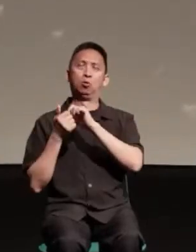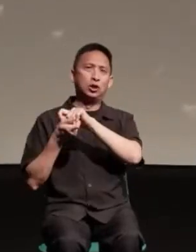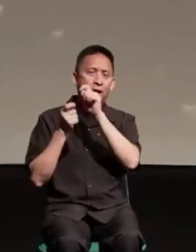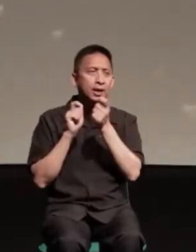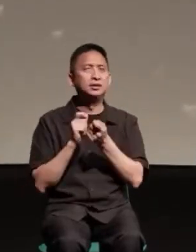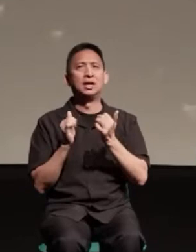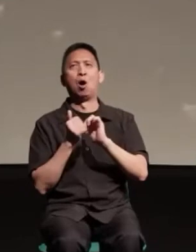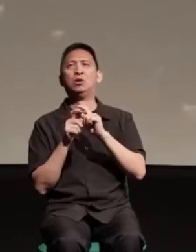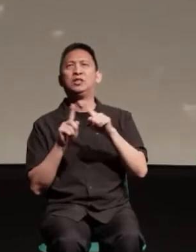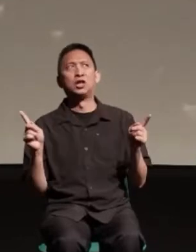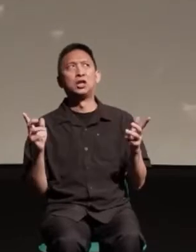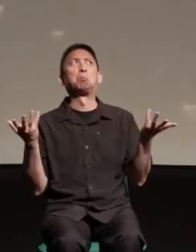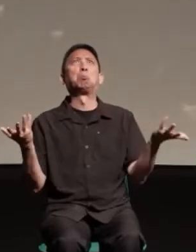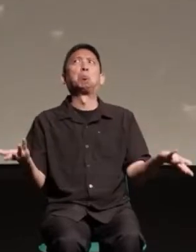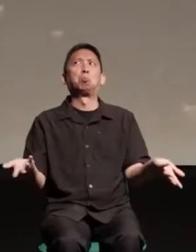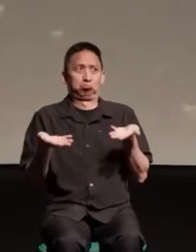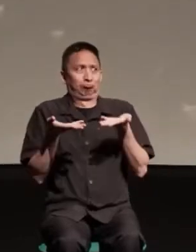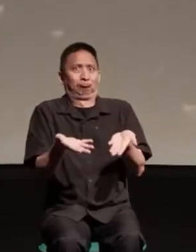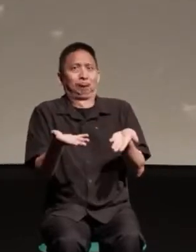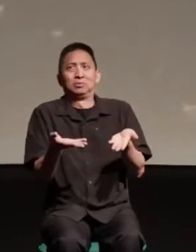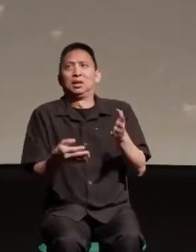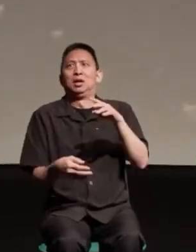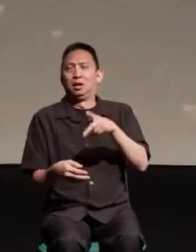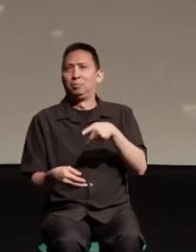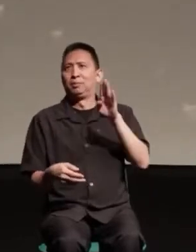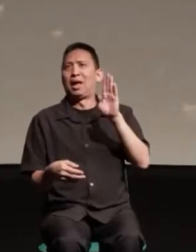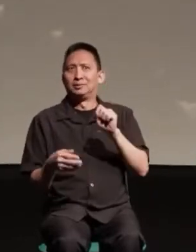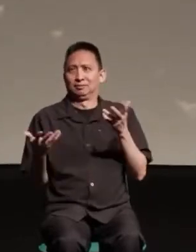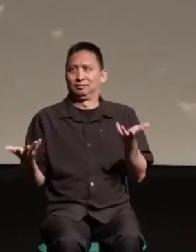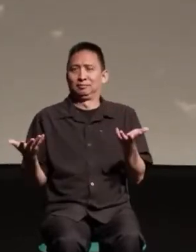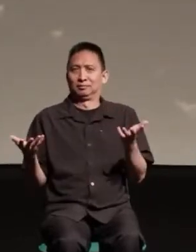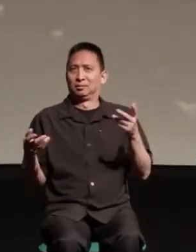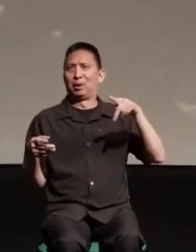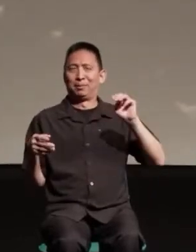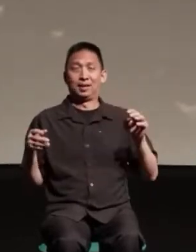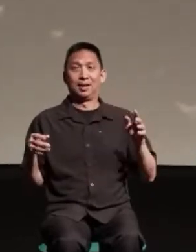that we're different than commercial media, it is in that local